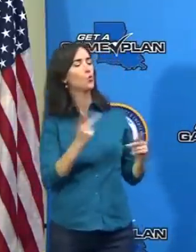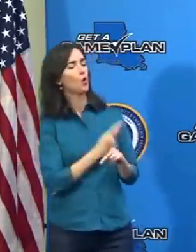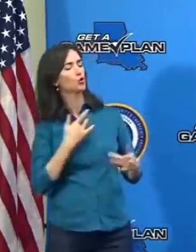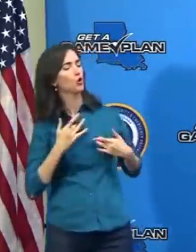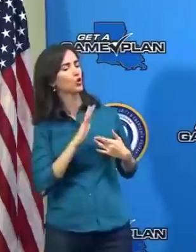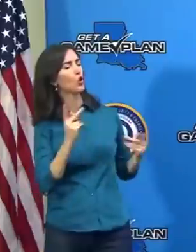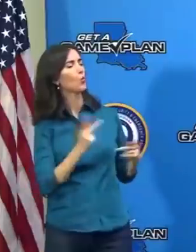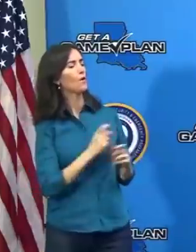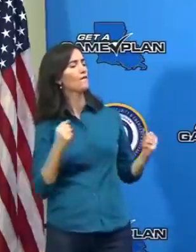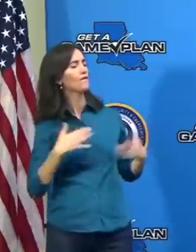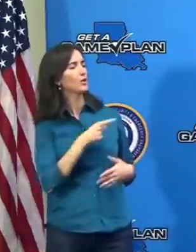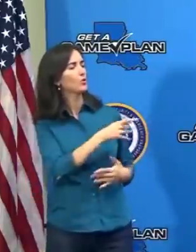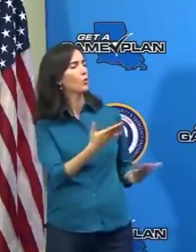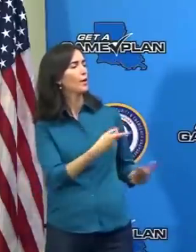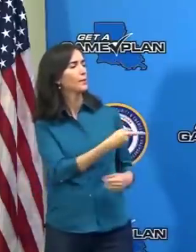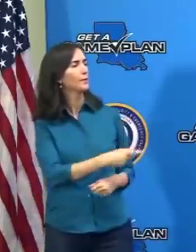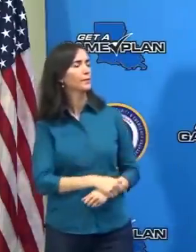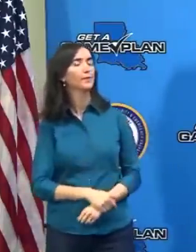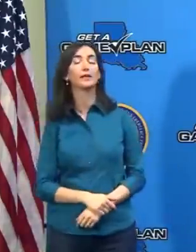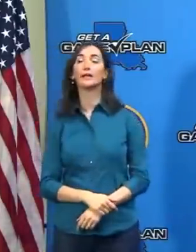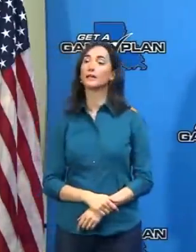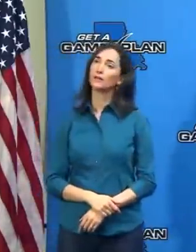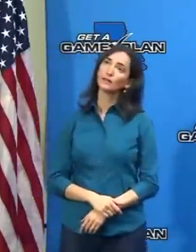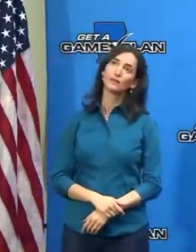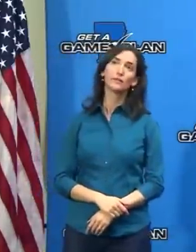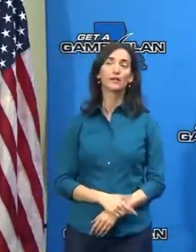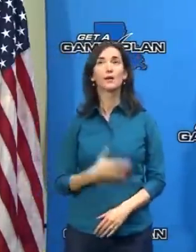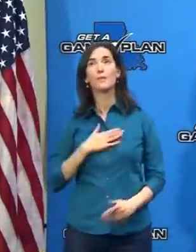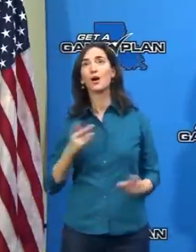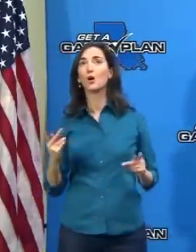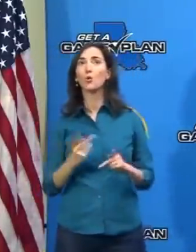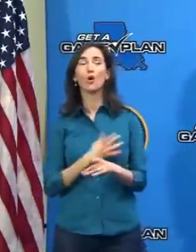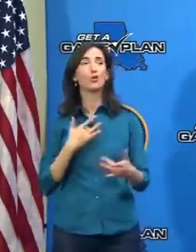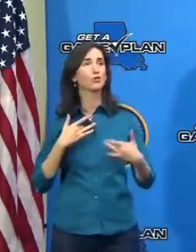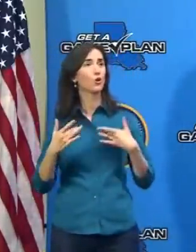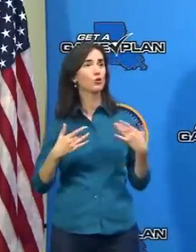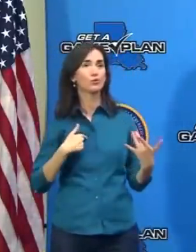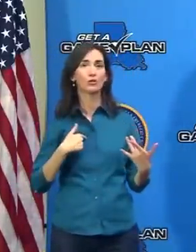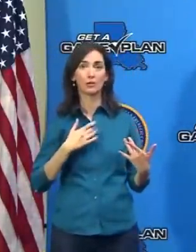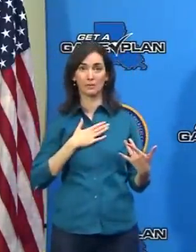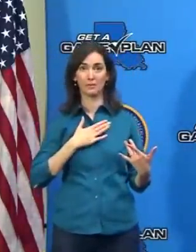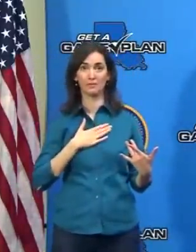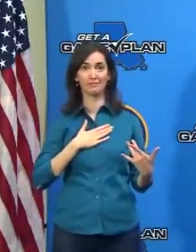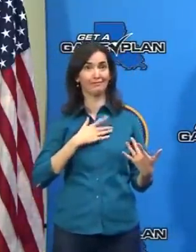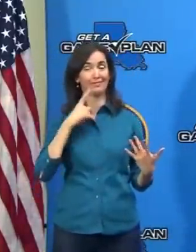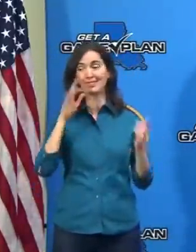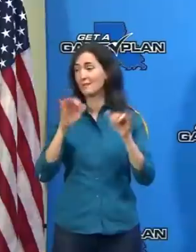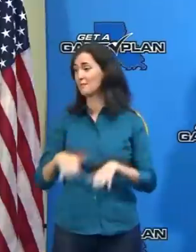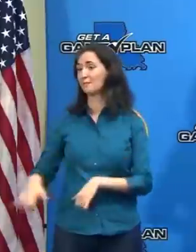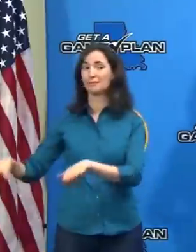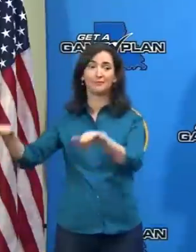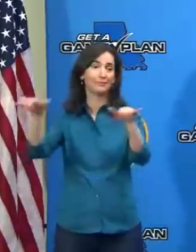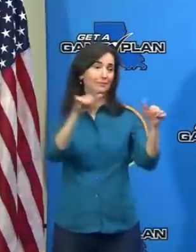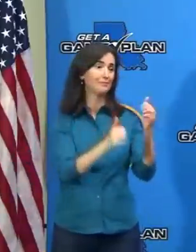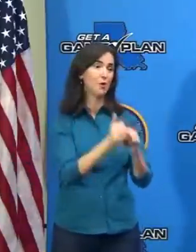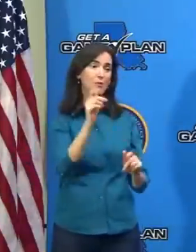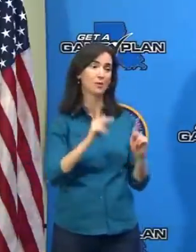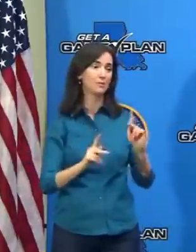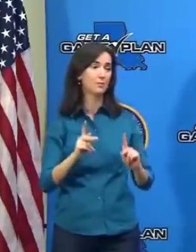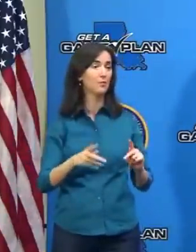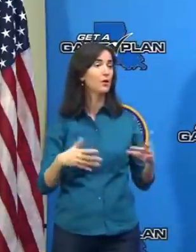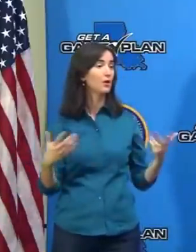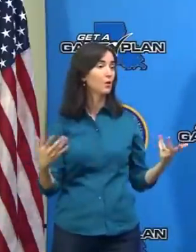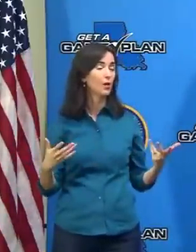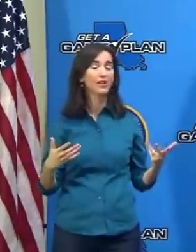Yeah. Well, look, my biggest concern is probably the same as the vast majority of people of Louisiana. Just